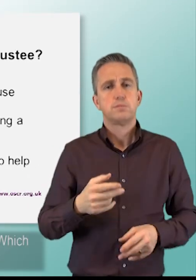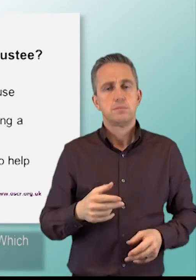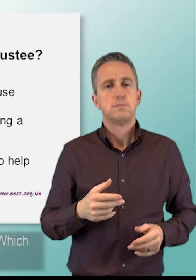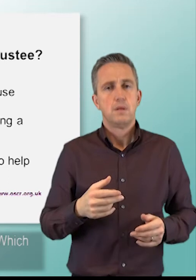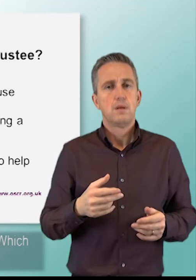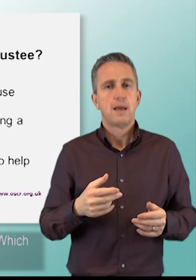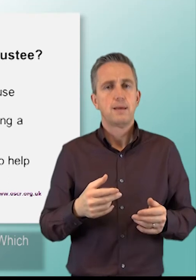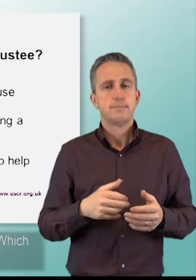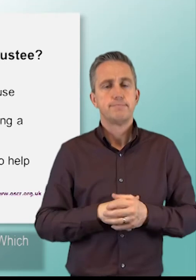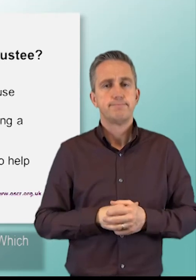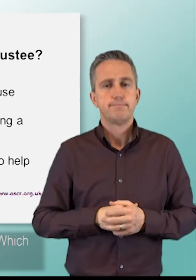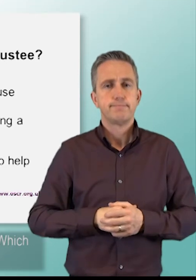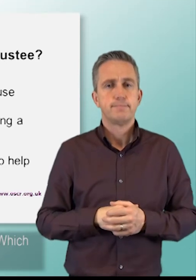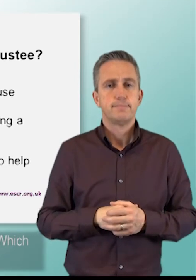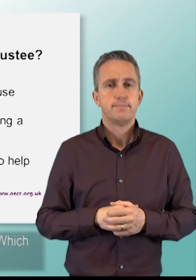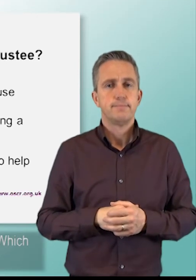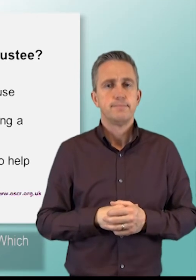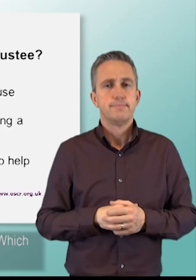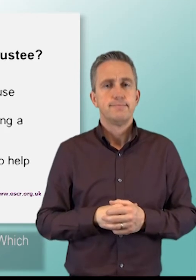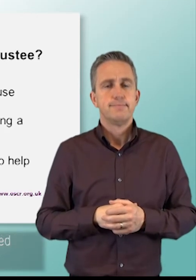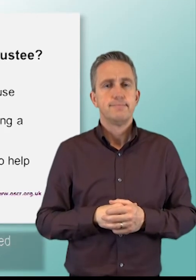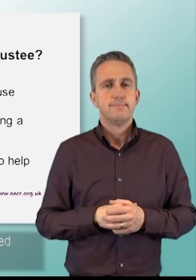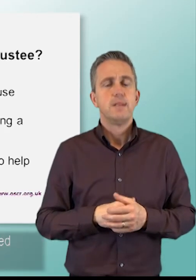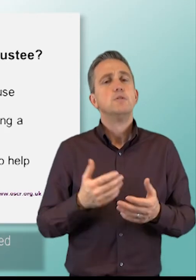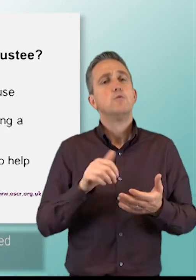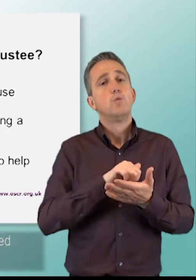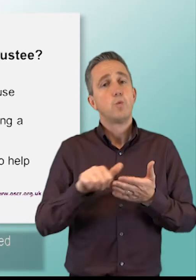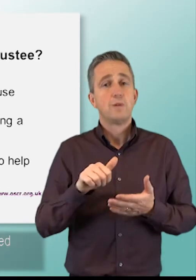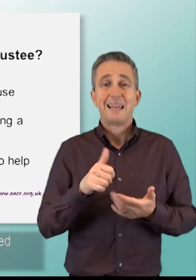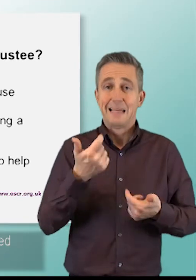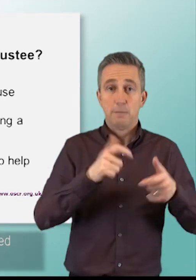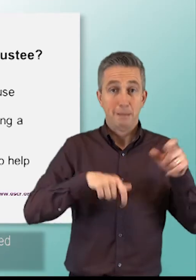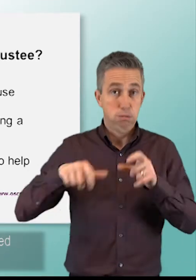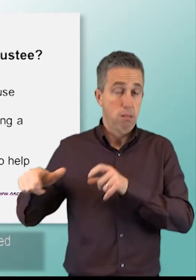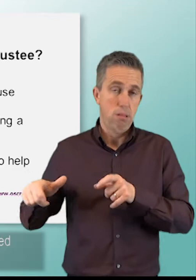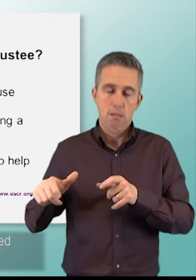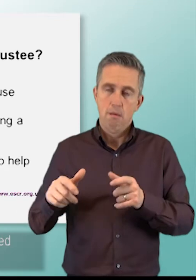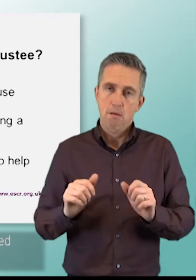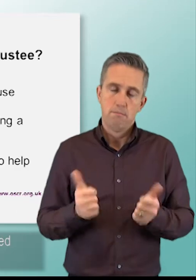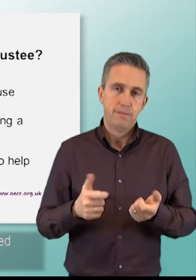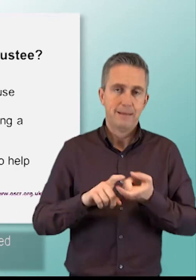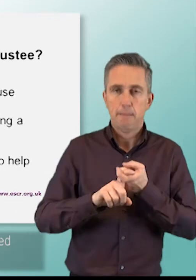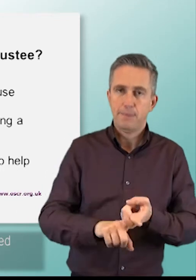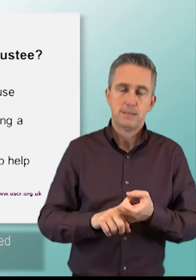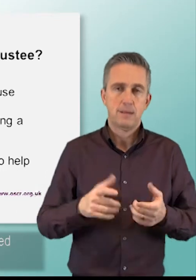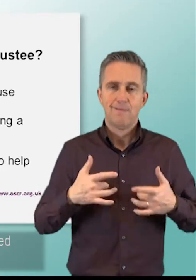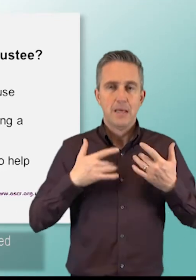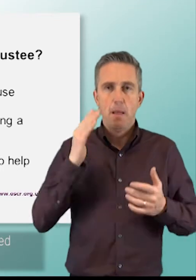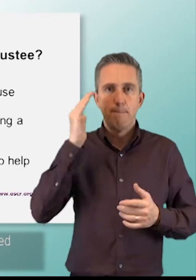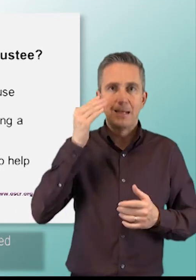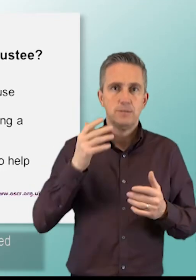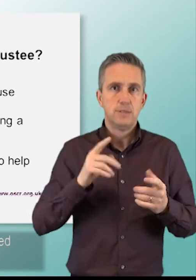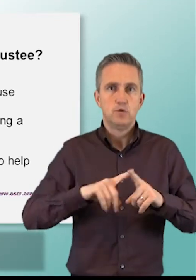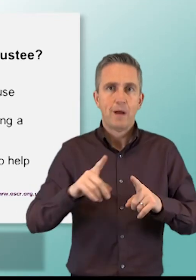achieve, which is definitely, I would say, needed by trustees. And all of that will mean that they'll be really committed and passionate about making